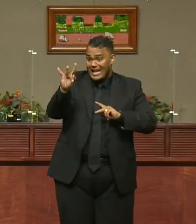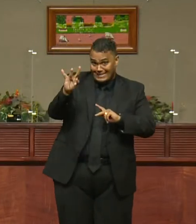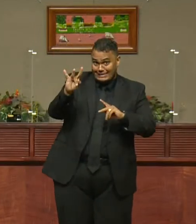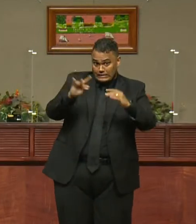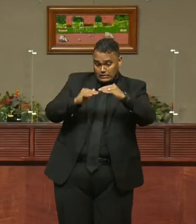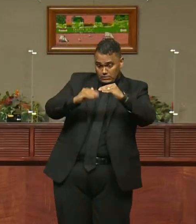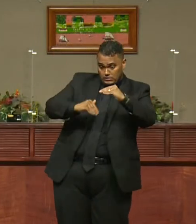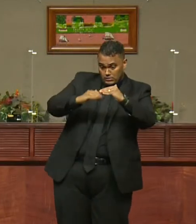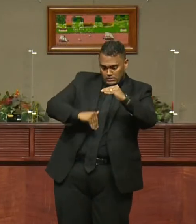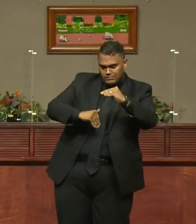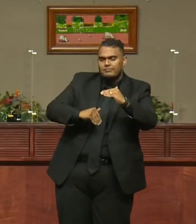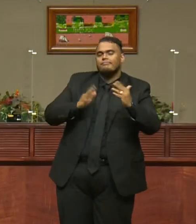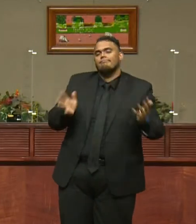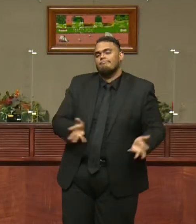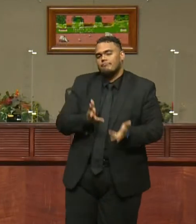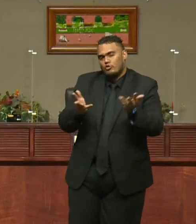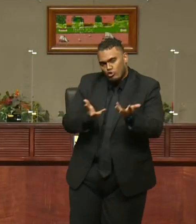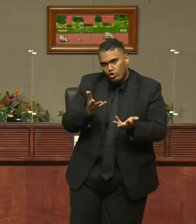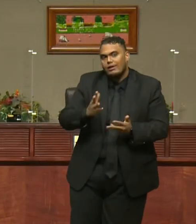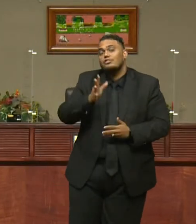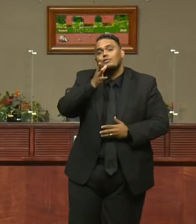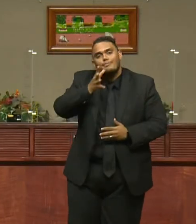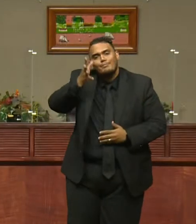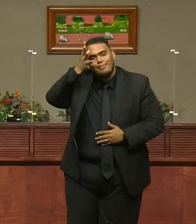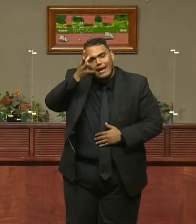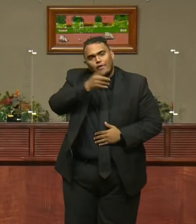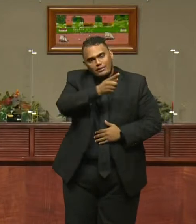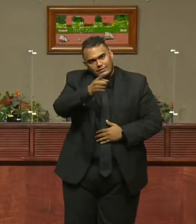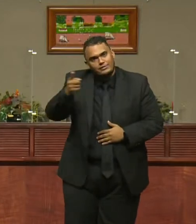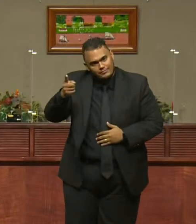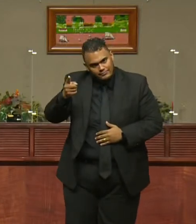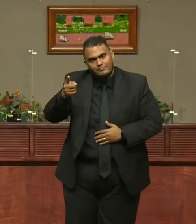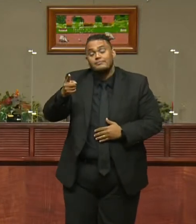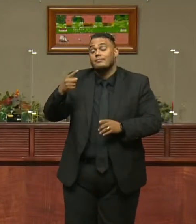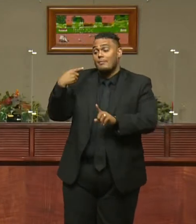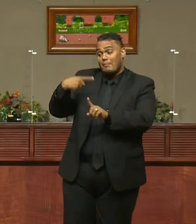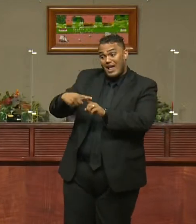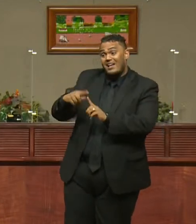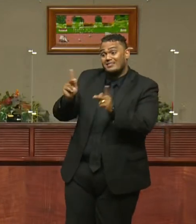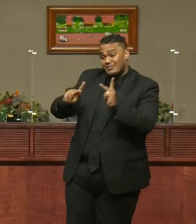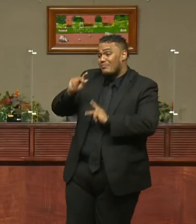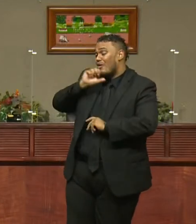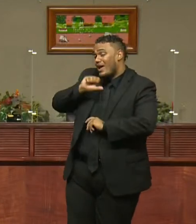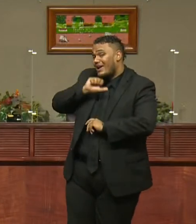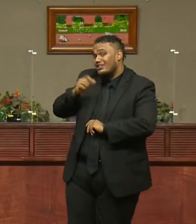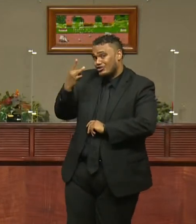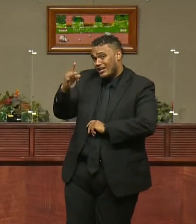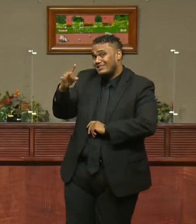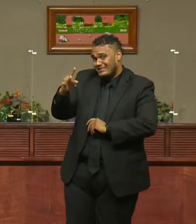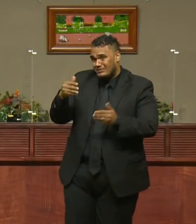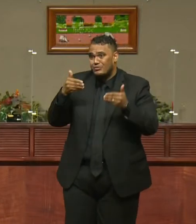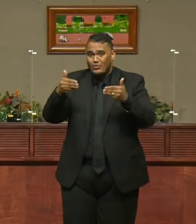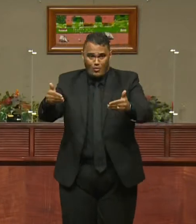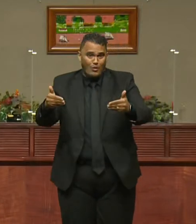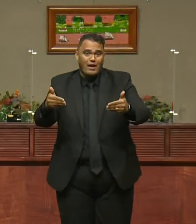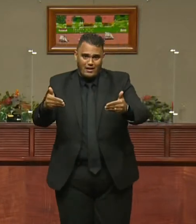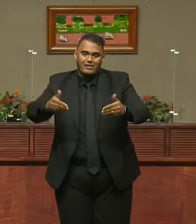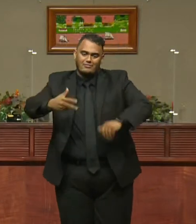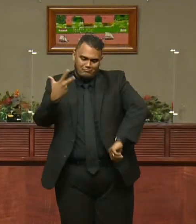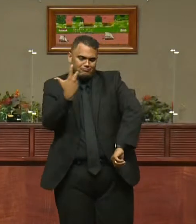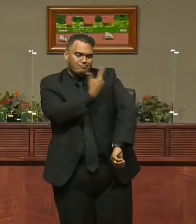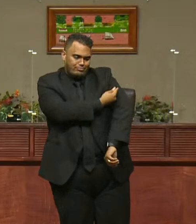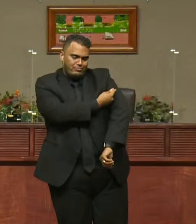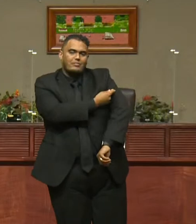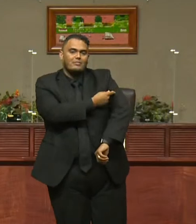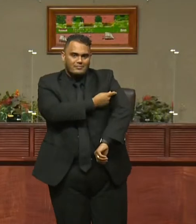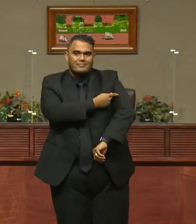parents and those who are 18 to get vaccinated. The rates are not going as high as we